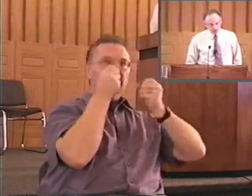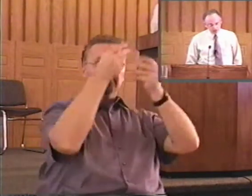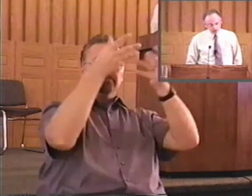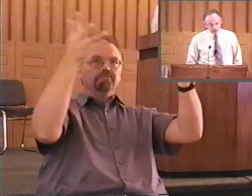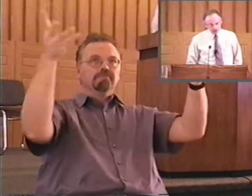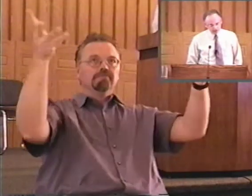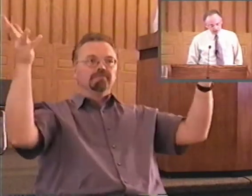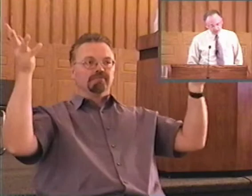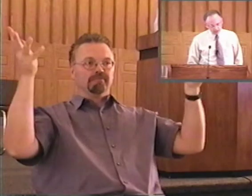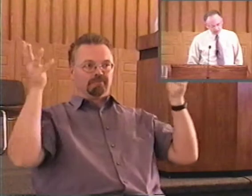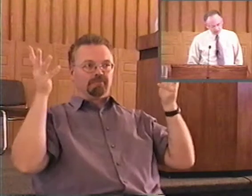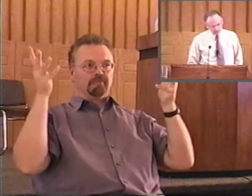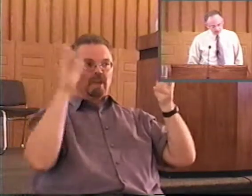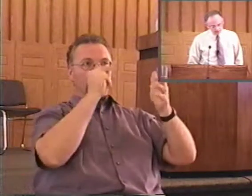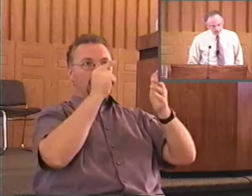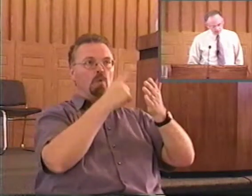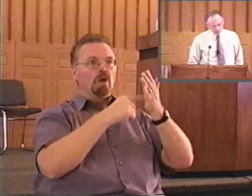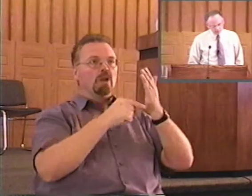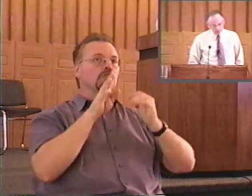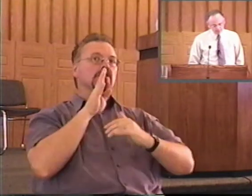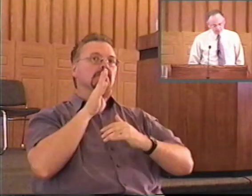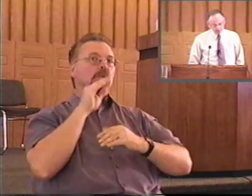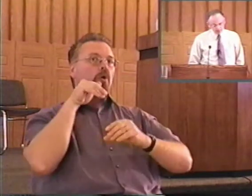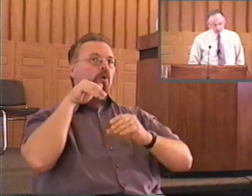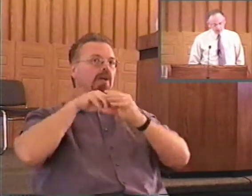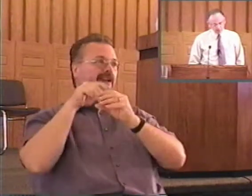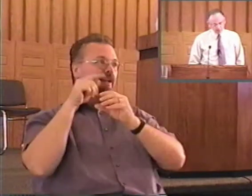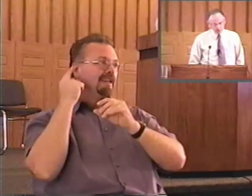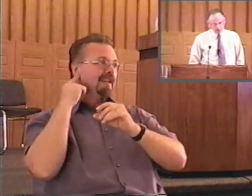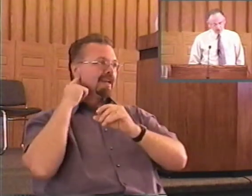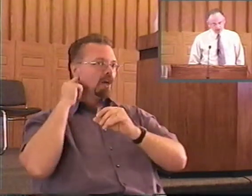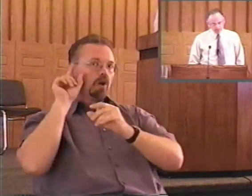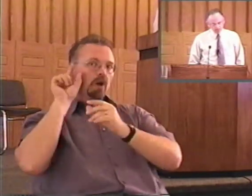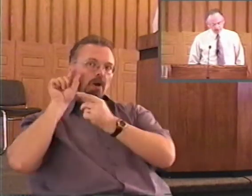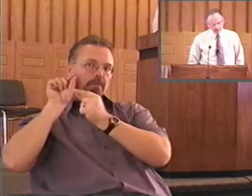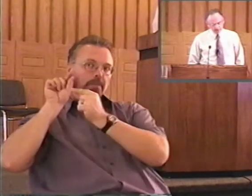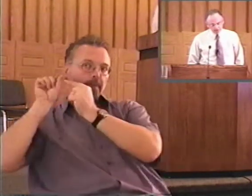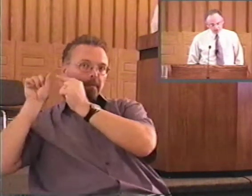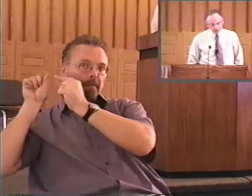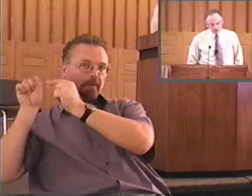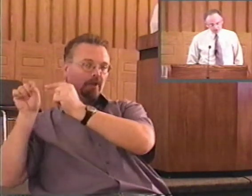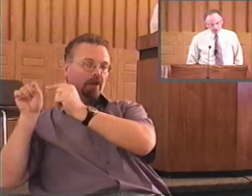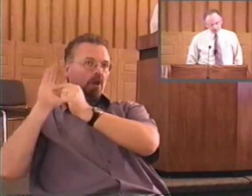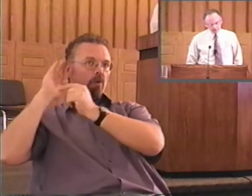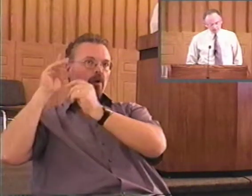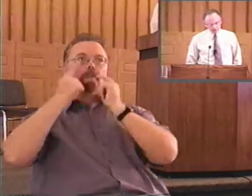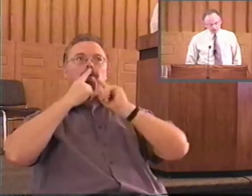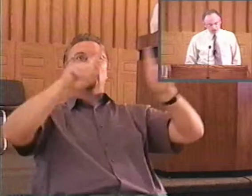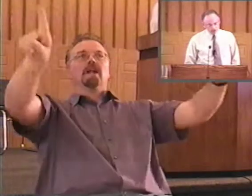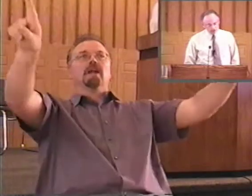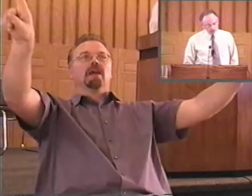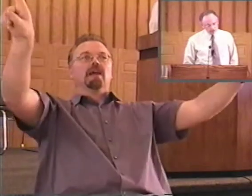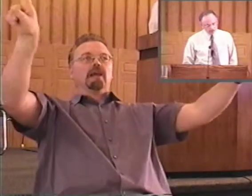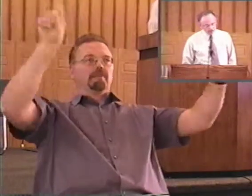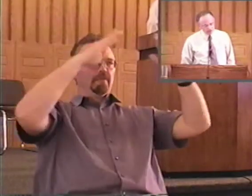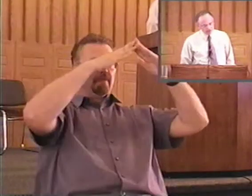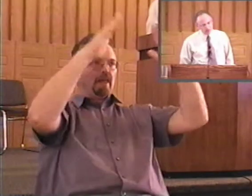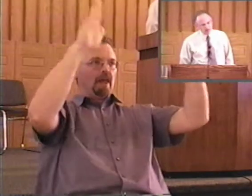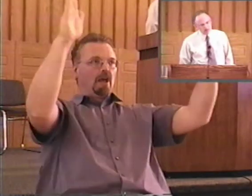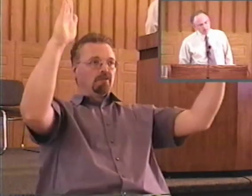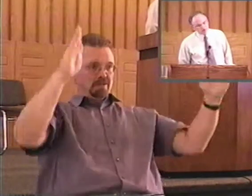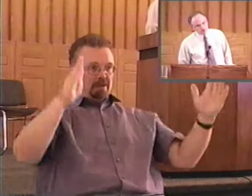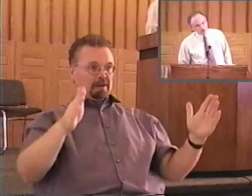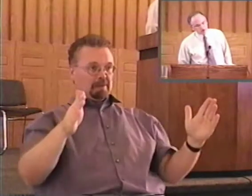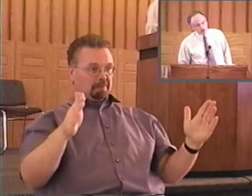what you have spoken in the ear in inner rooms will be proclaimed on the housetops. And